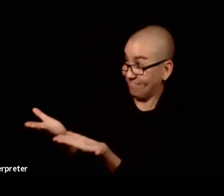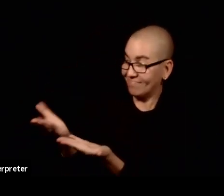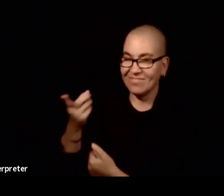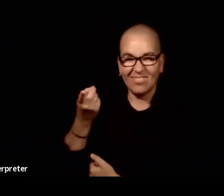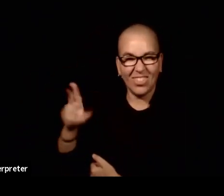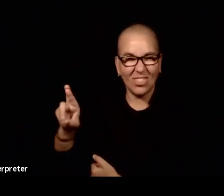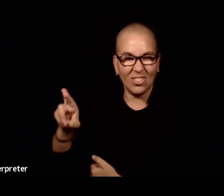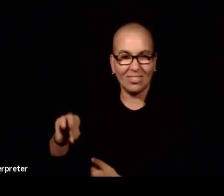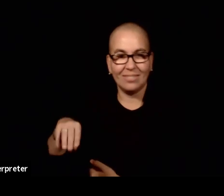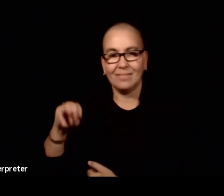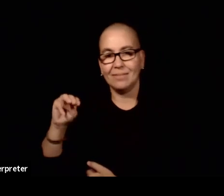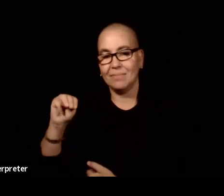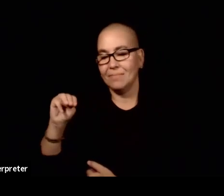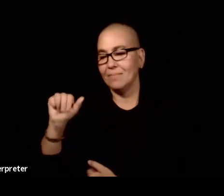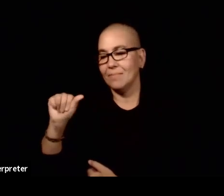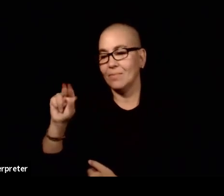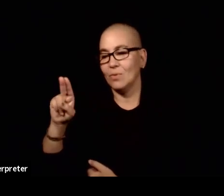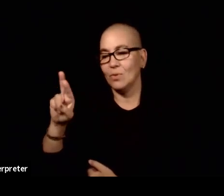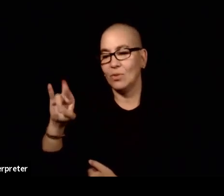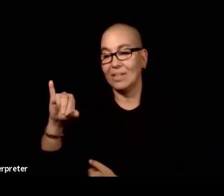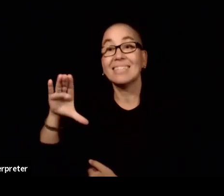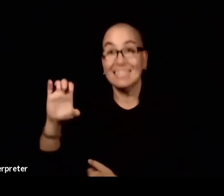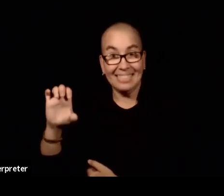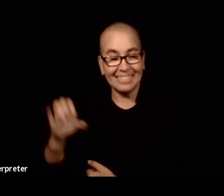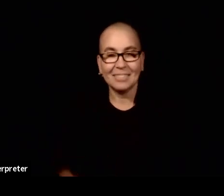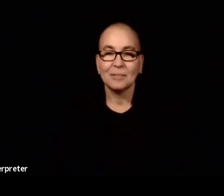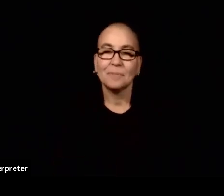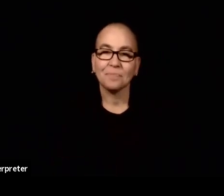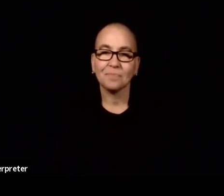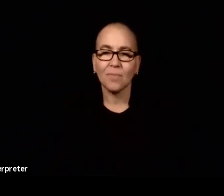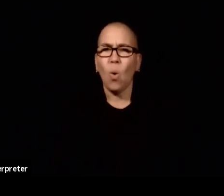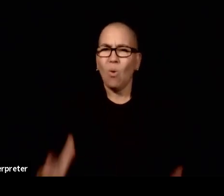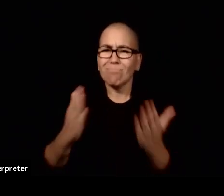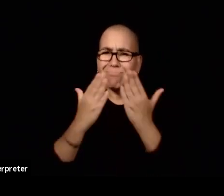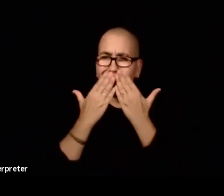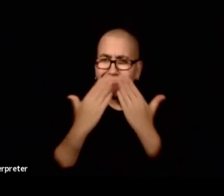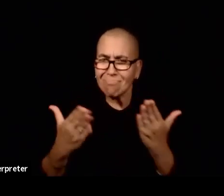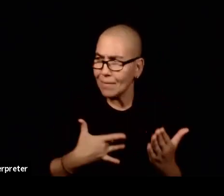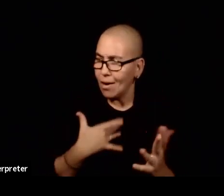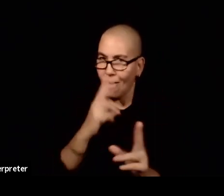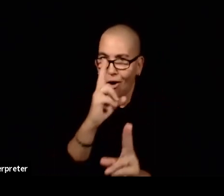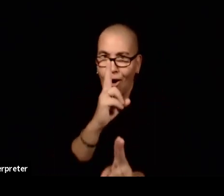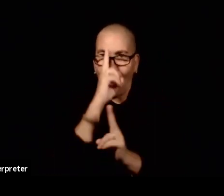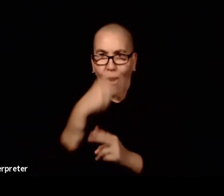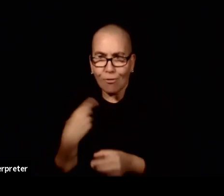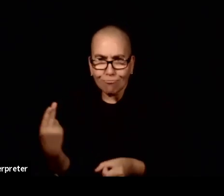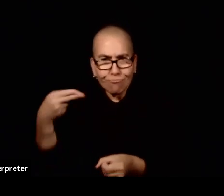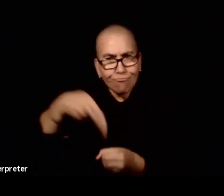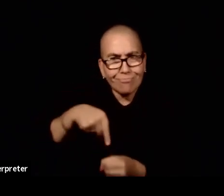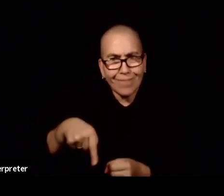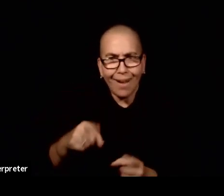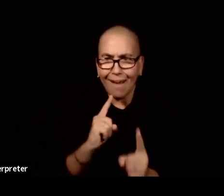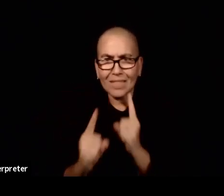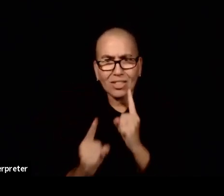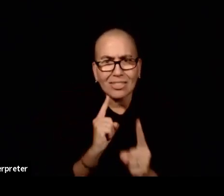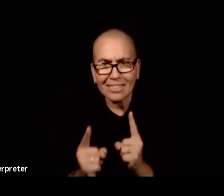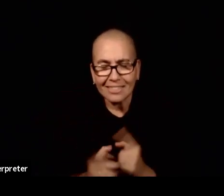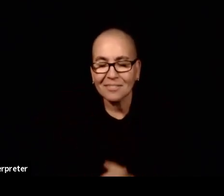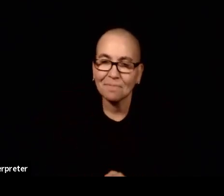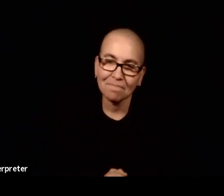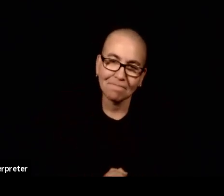is an honor for me to be joining you once again to discuss, the COVID testing for Minnesotans. And I just want to say